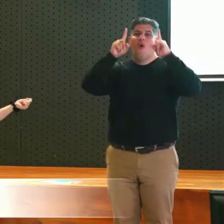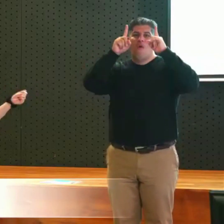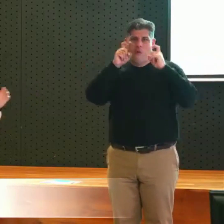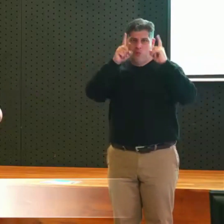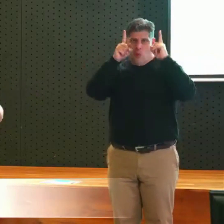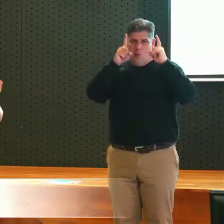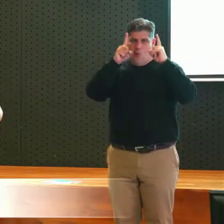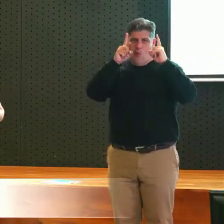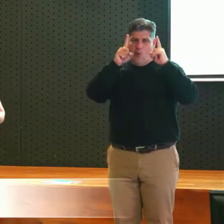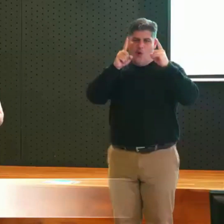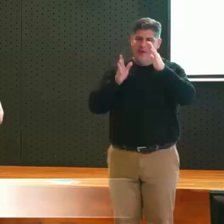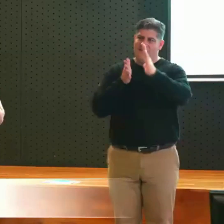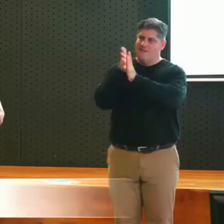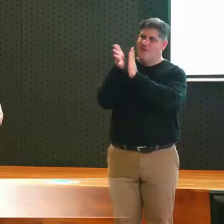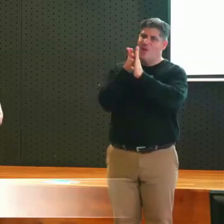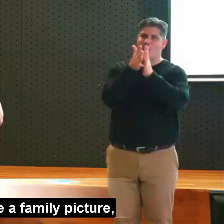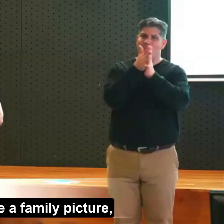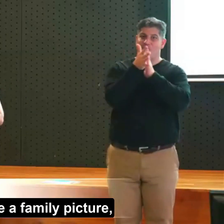have